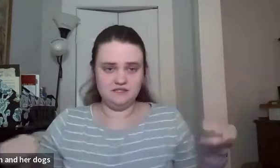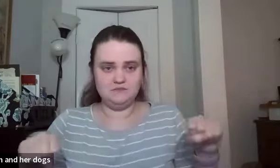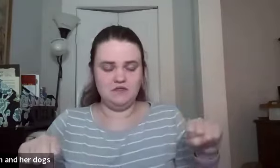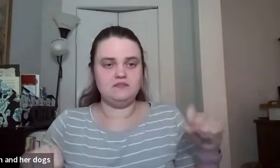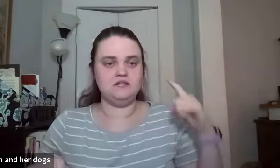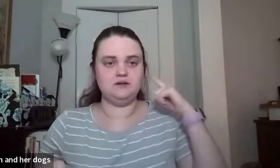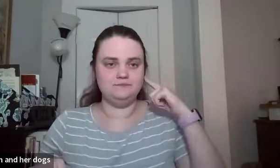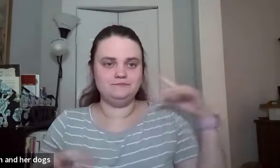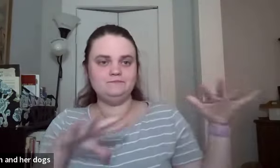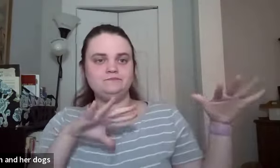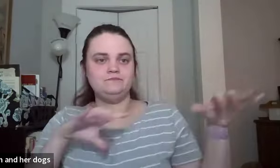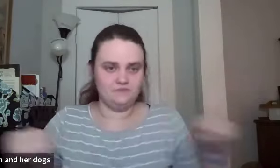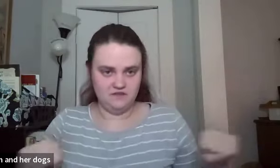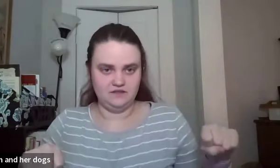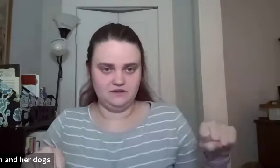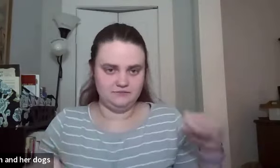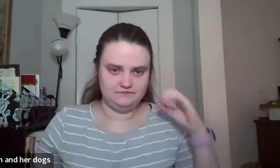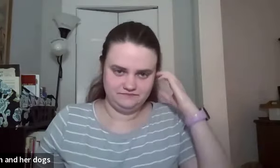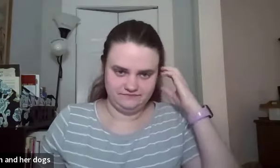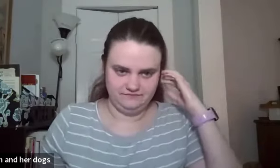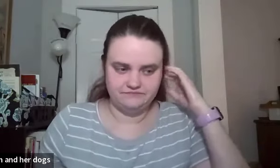Excuse me. Thunder. Thunder.